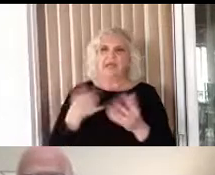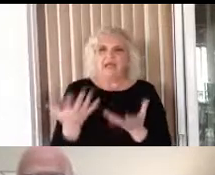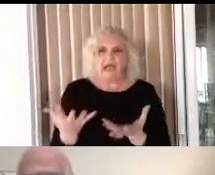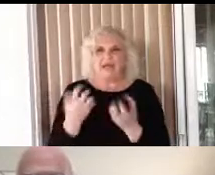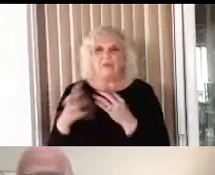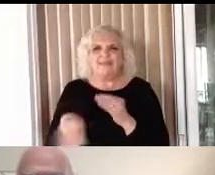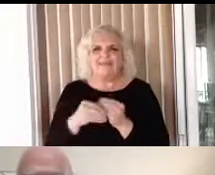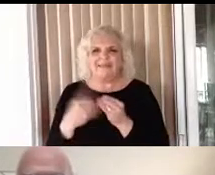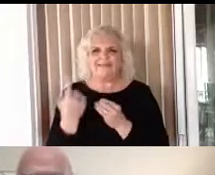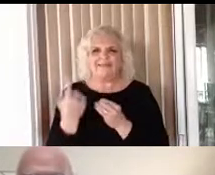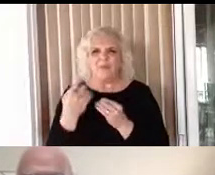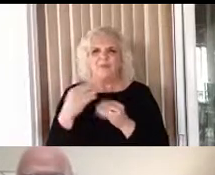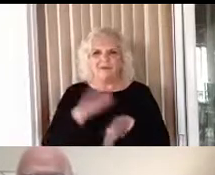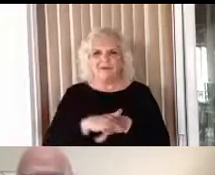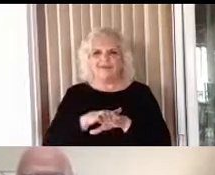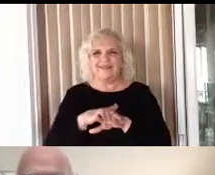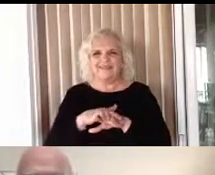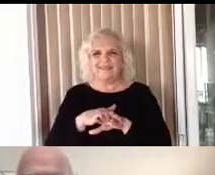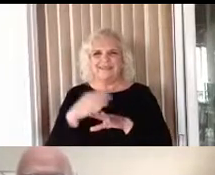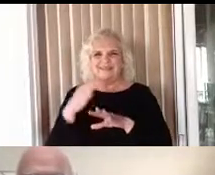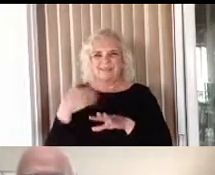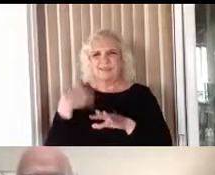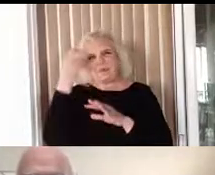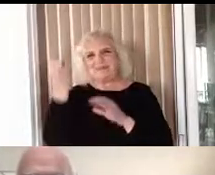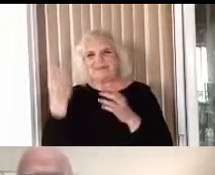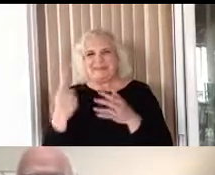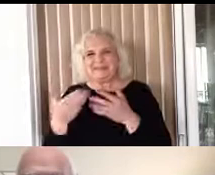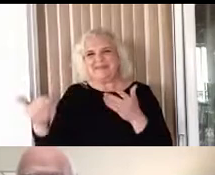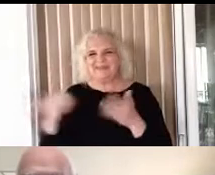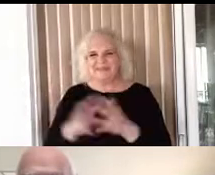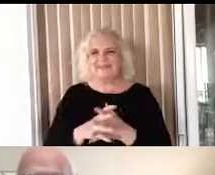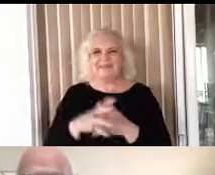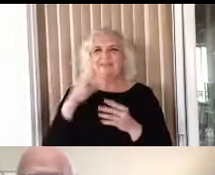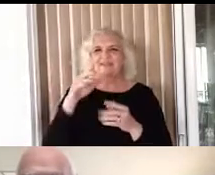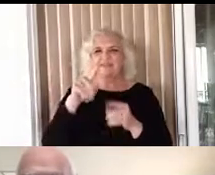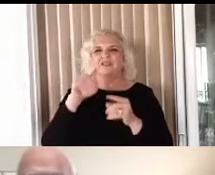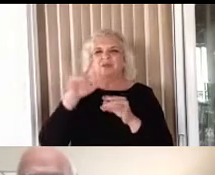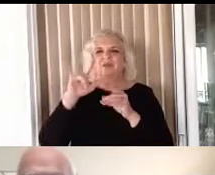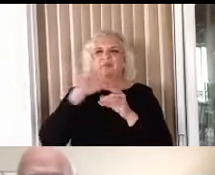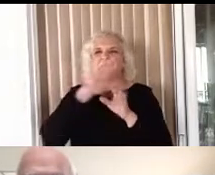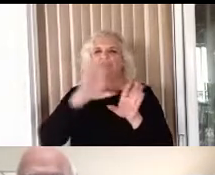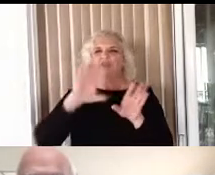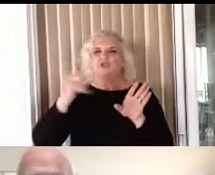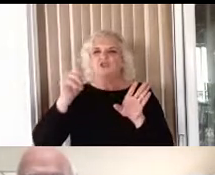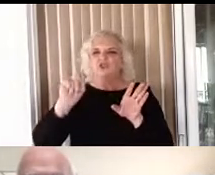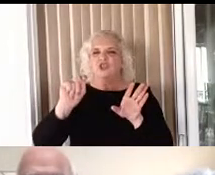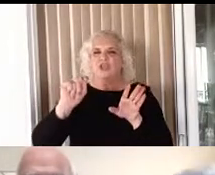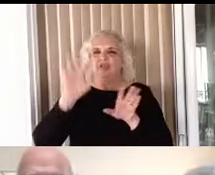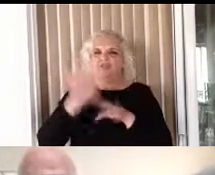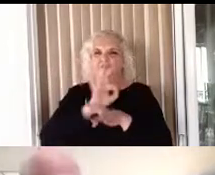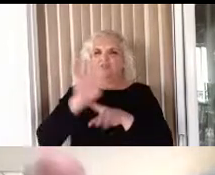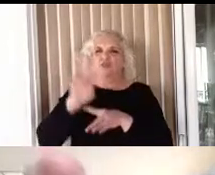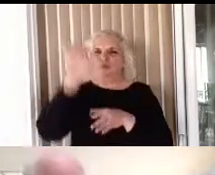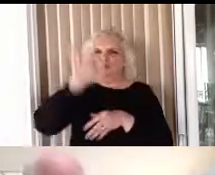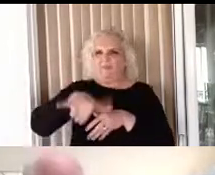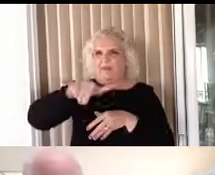to manage whose camera gets turned on and when. So use the chat function if you would like to